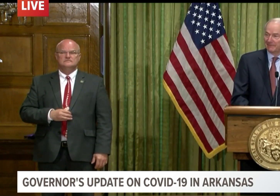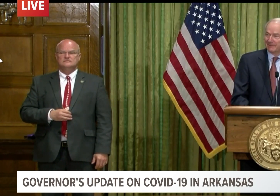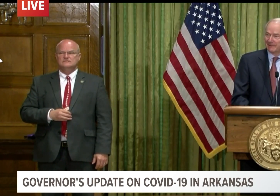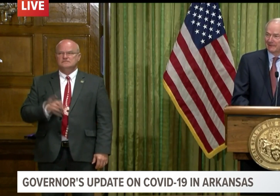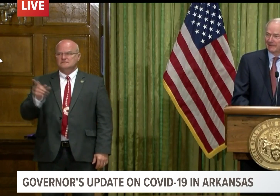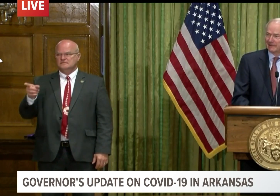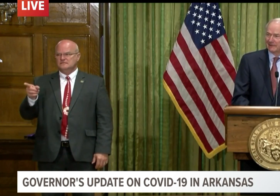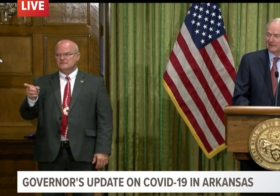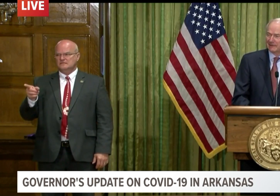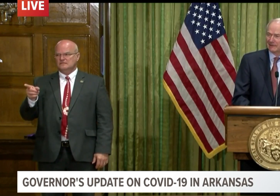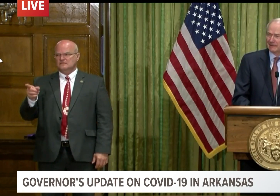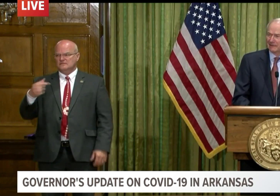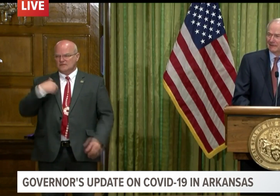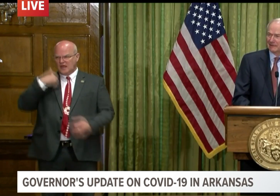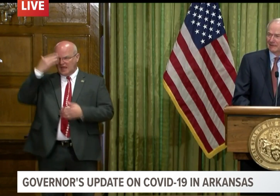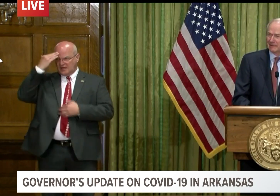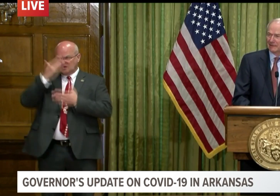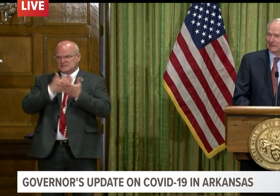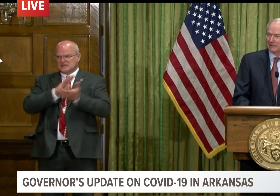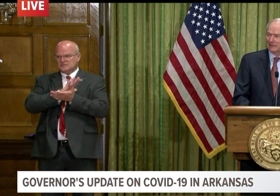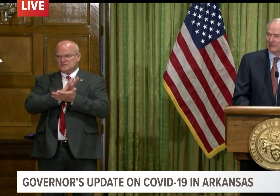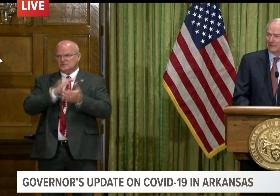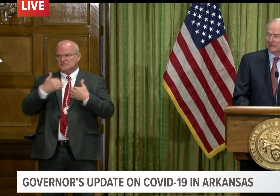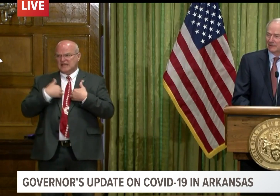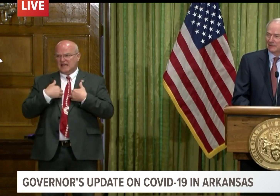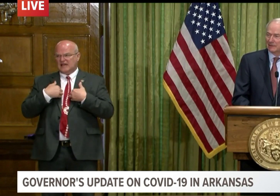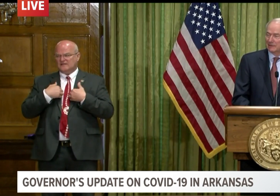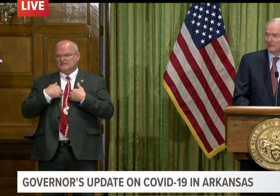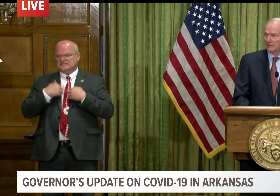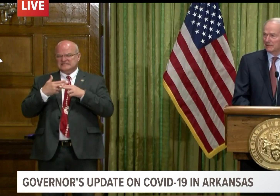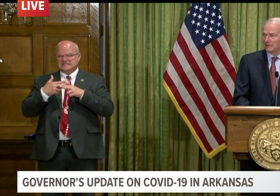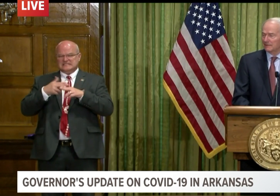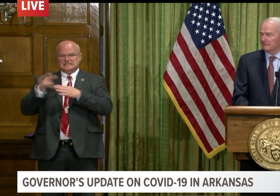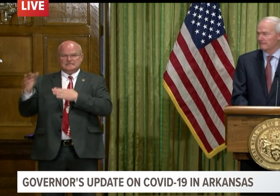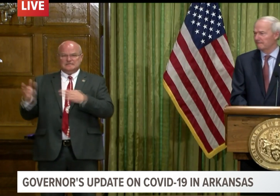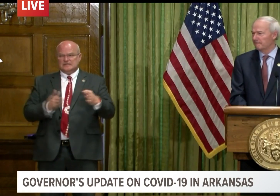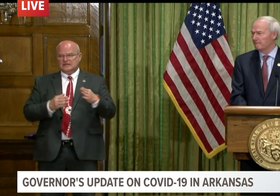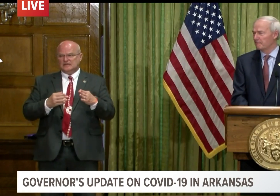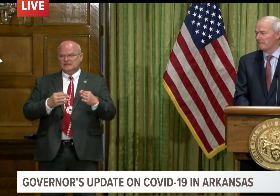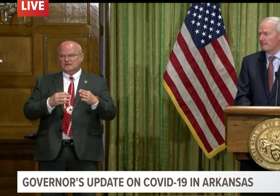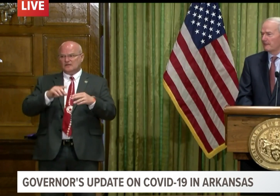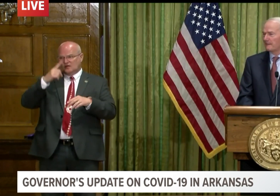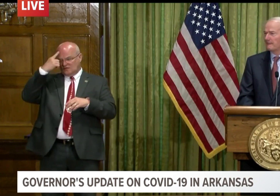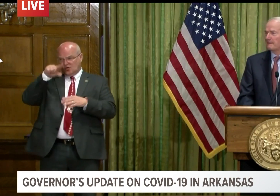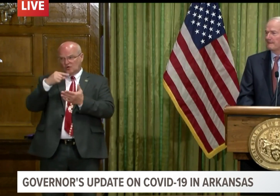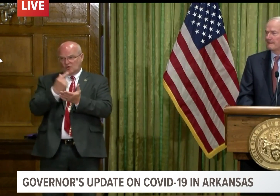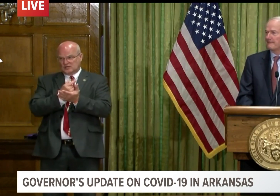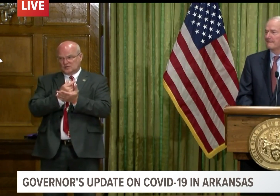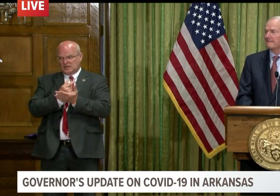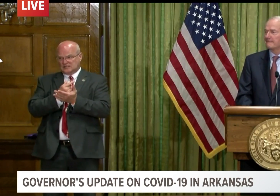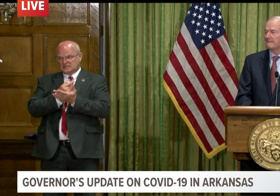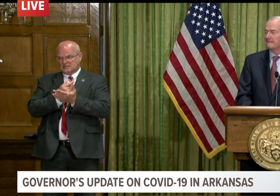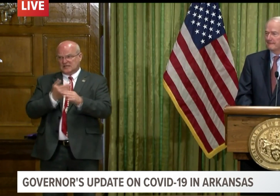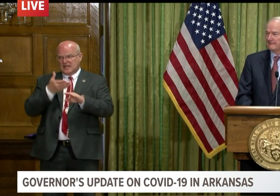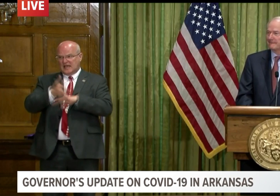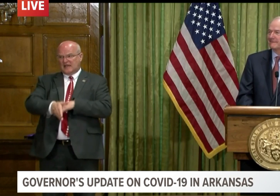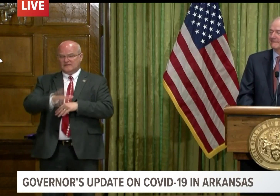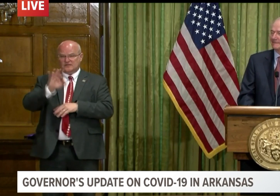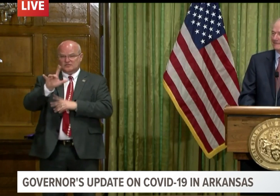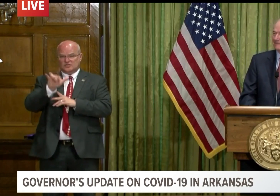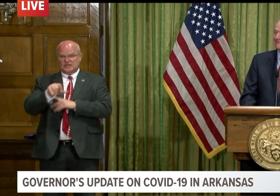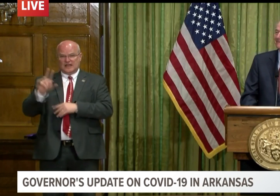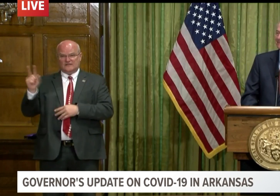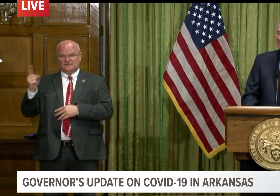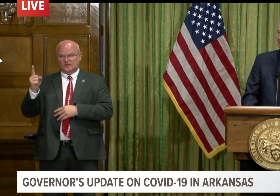Yes, ma'am. I know that some schools have tentatively set plans, set dates for graduation after